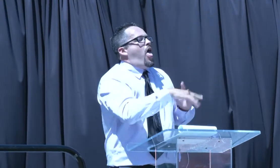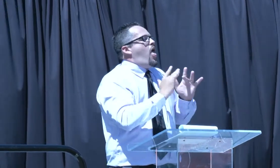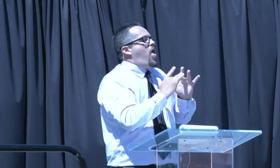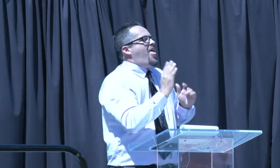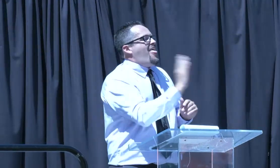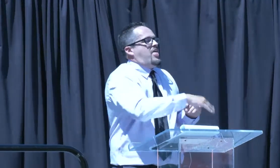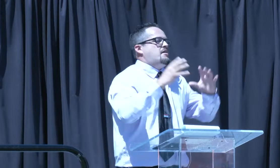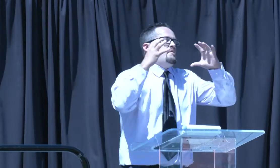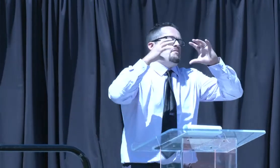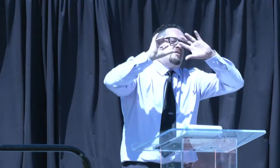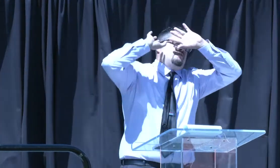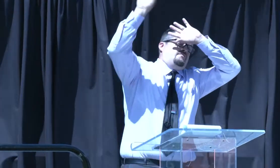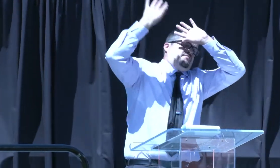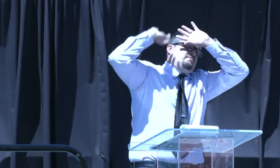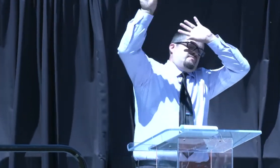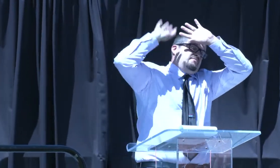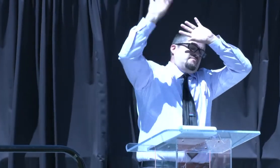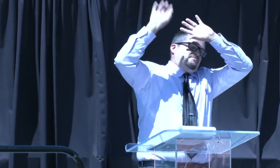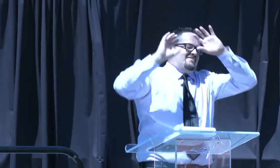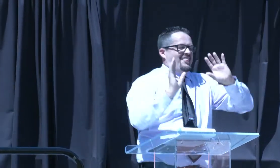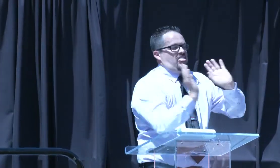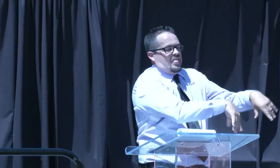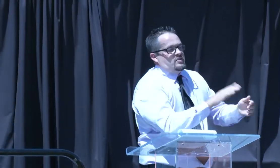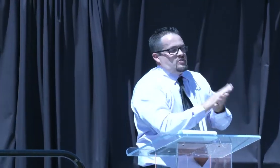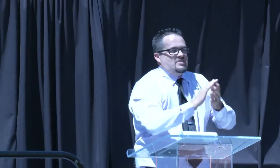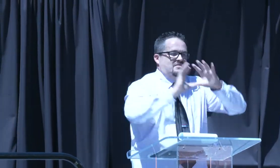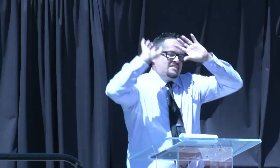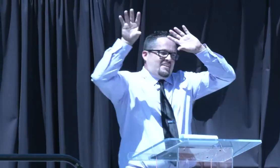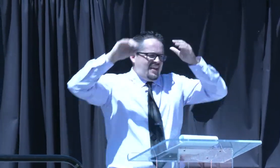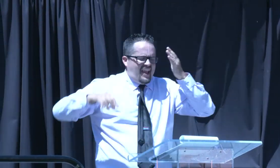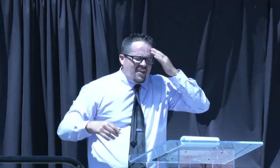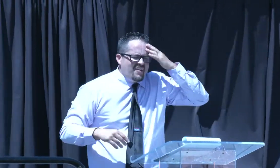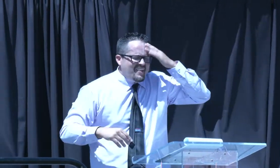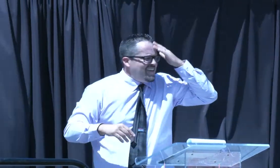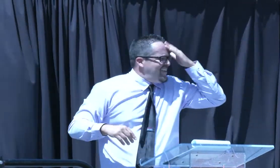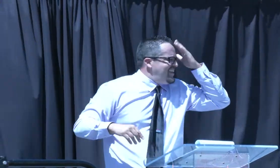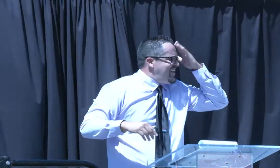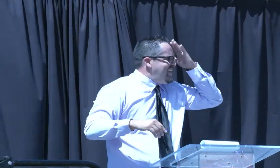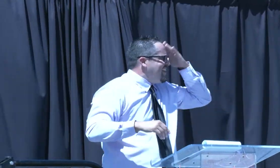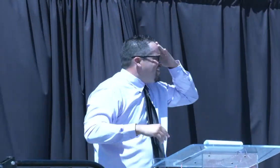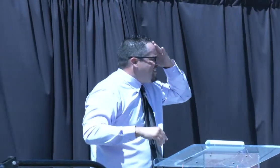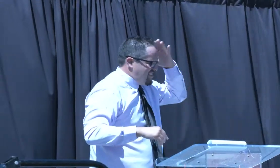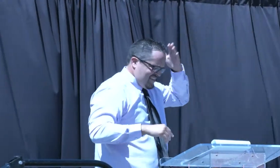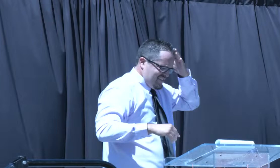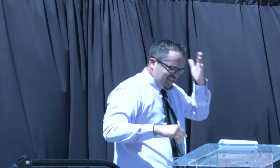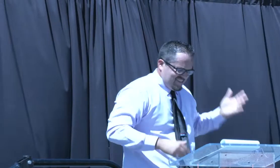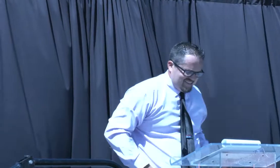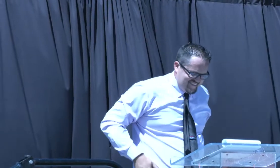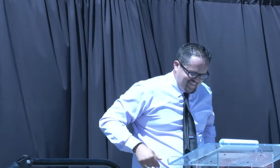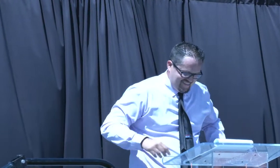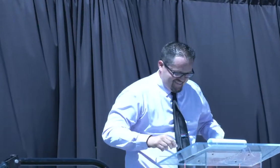And some of you probably got out of class by claiming internet issues so you can go out and play